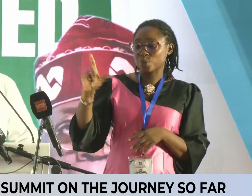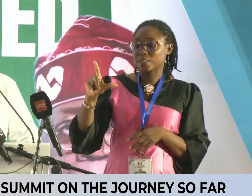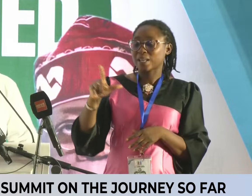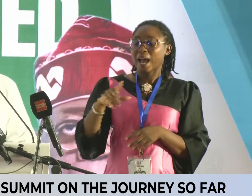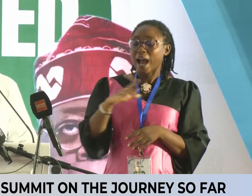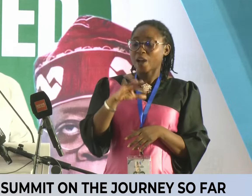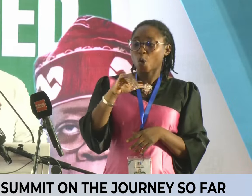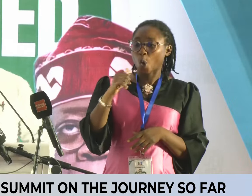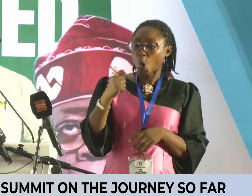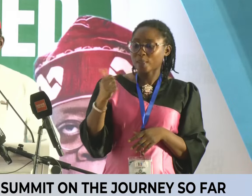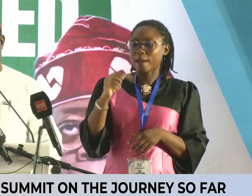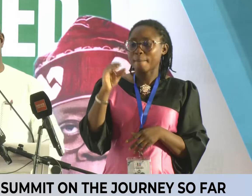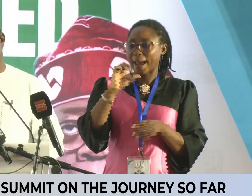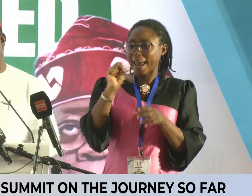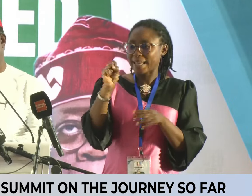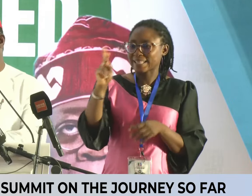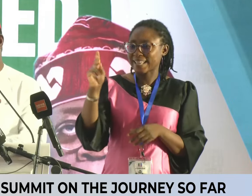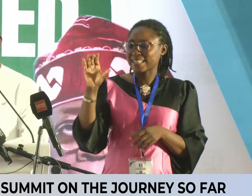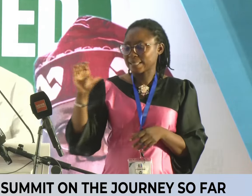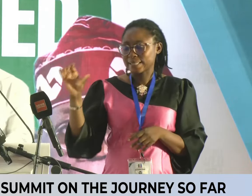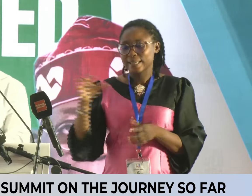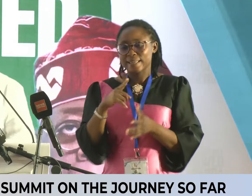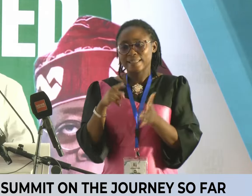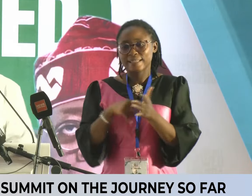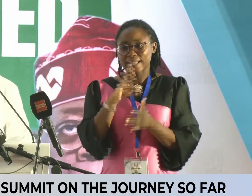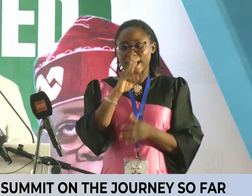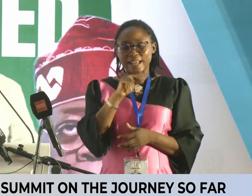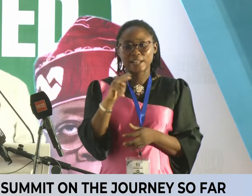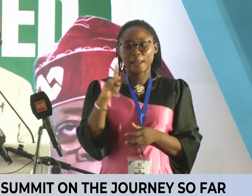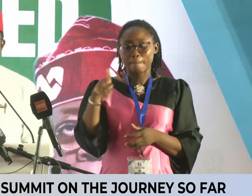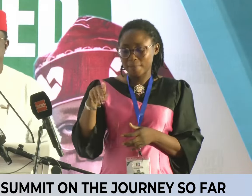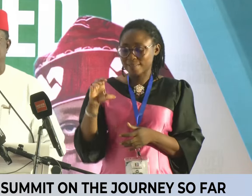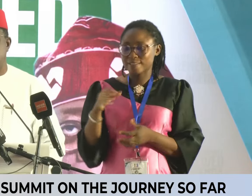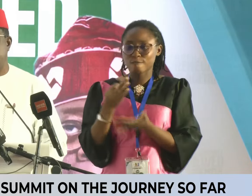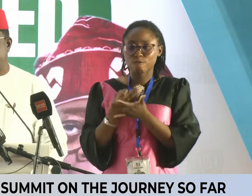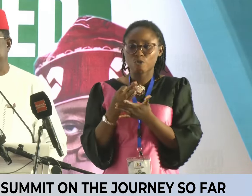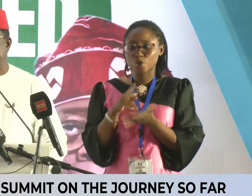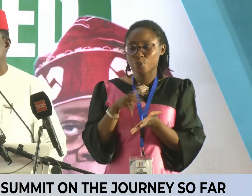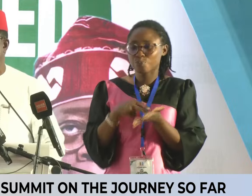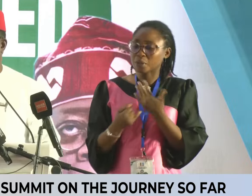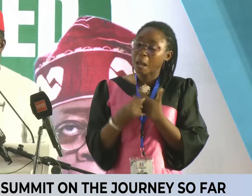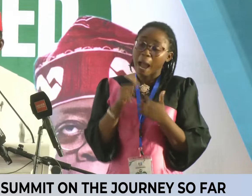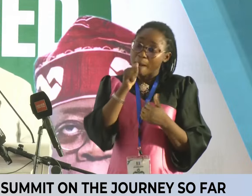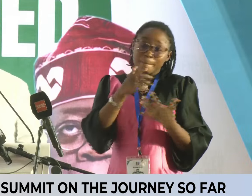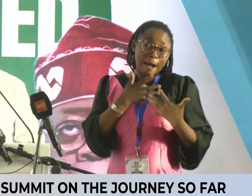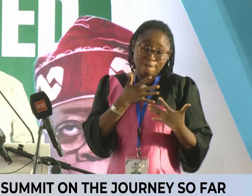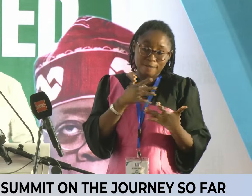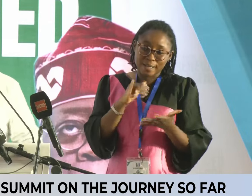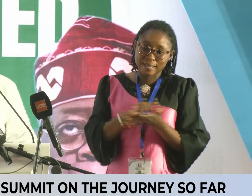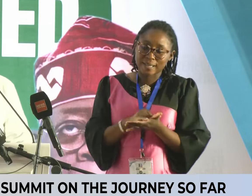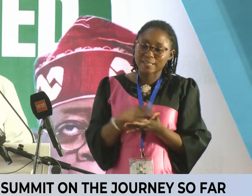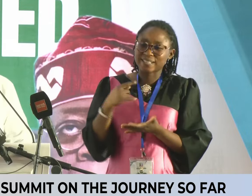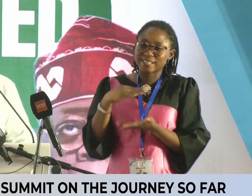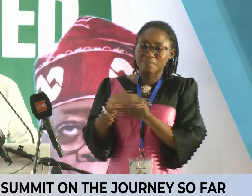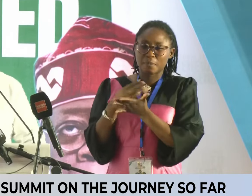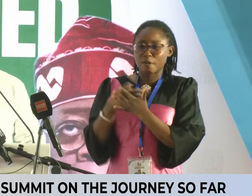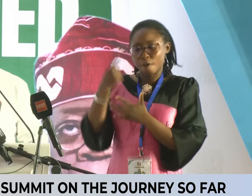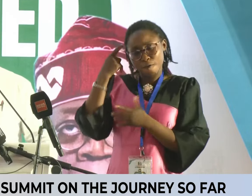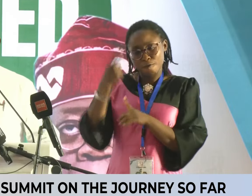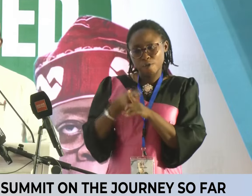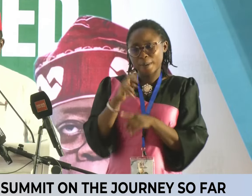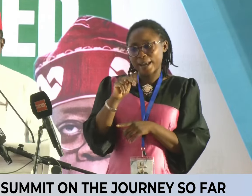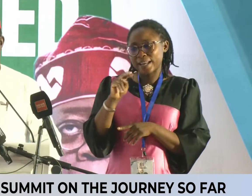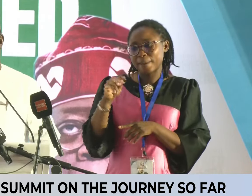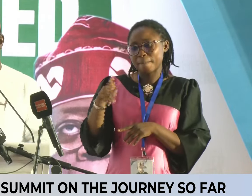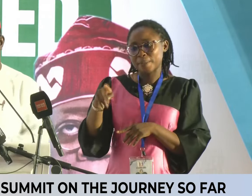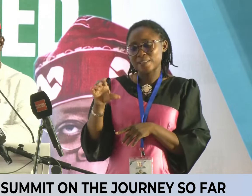by SKCC. And these are NMPC funding projects. I'm afraid that the allocation from NMPC will